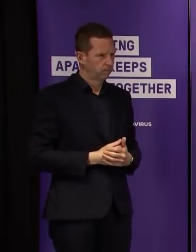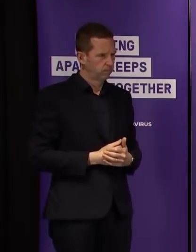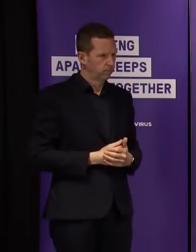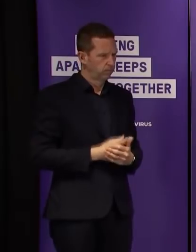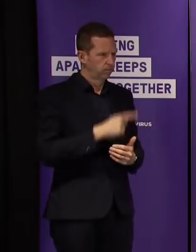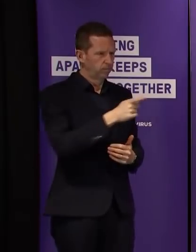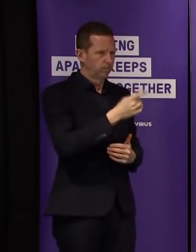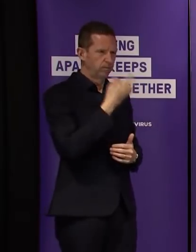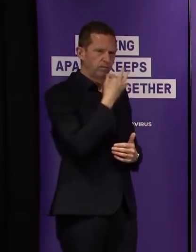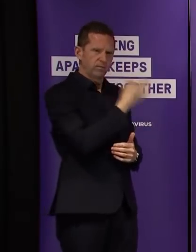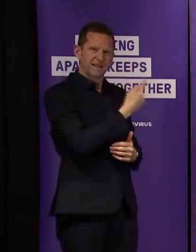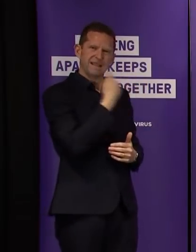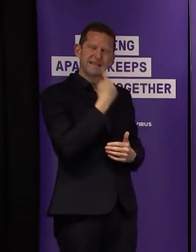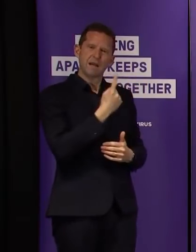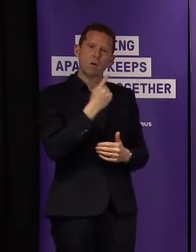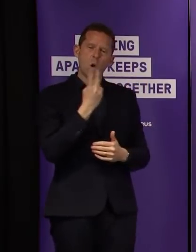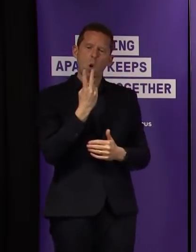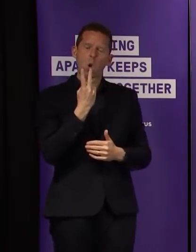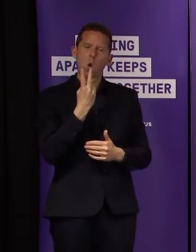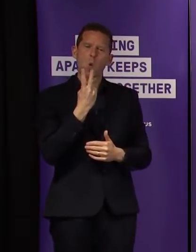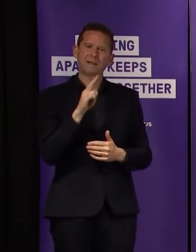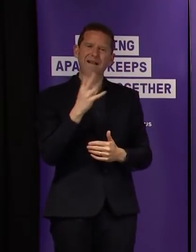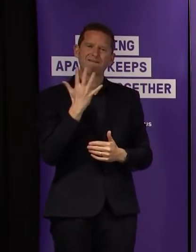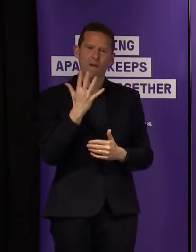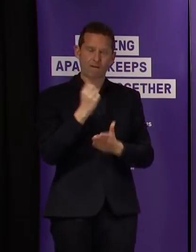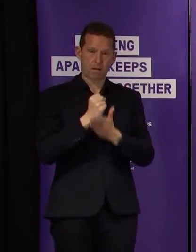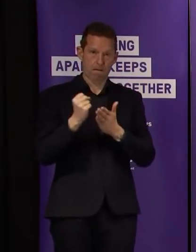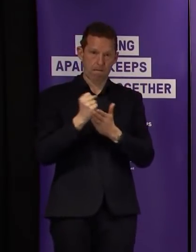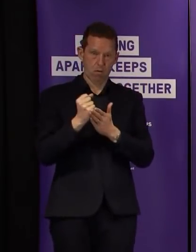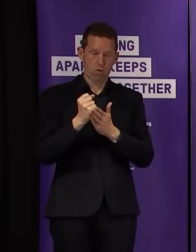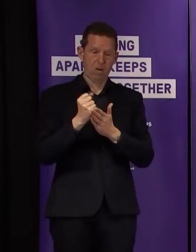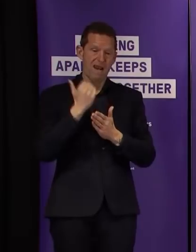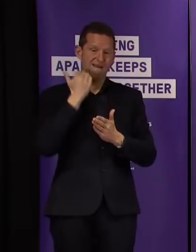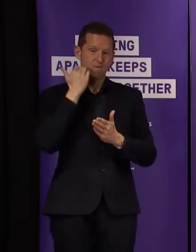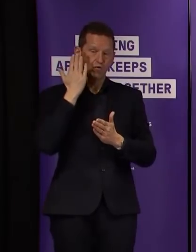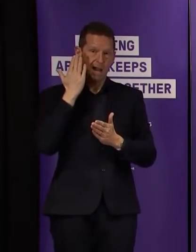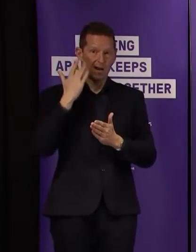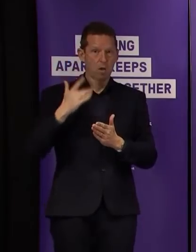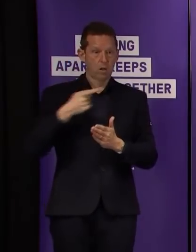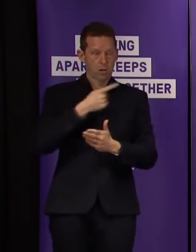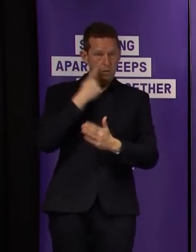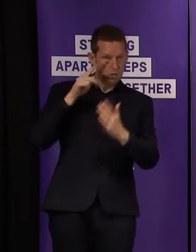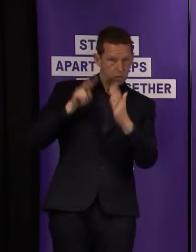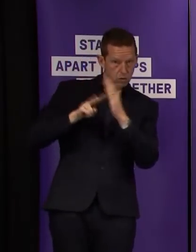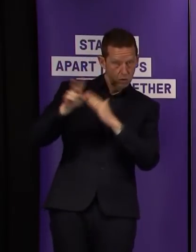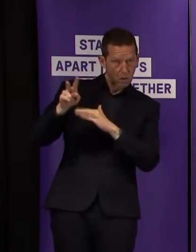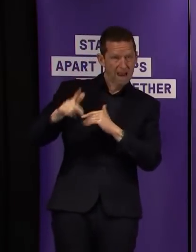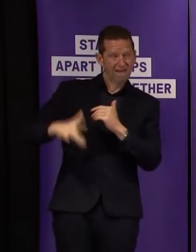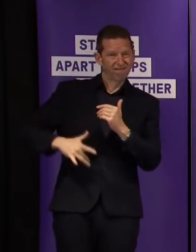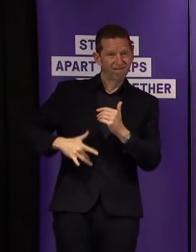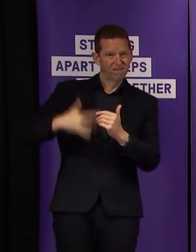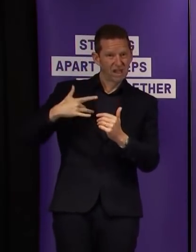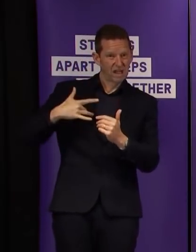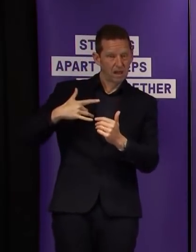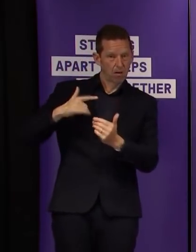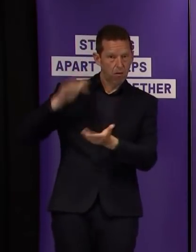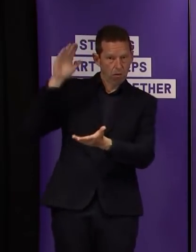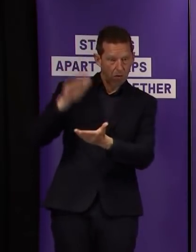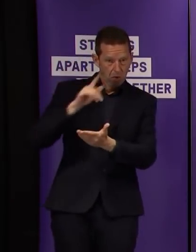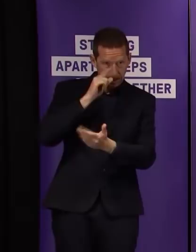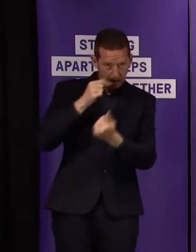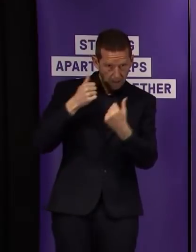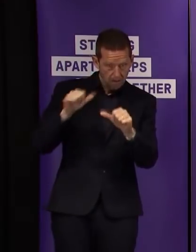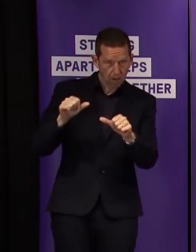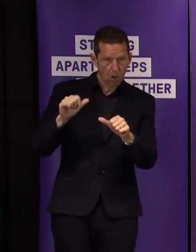than 25 cases even sooner than what you have, you know, what this modelling predicts. Yes. If Victoria improved its